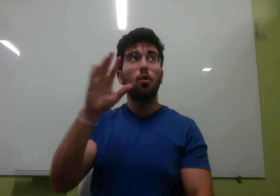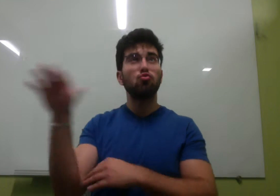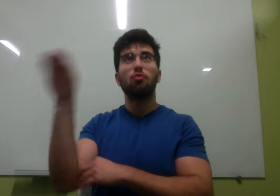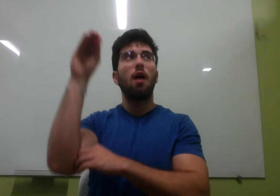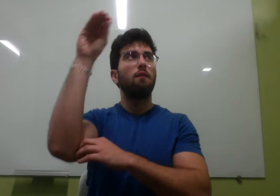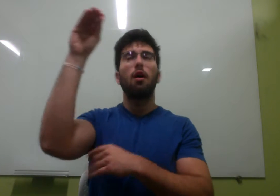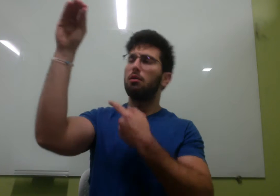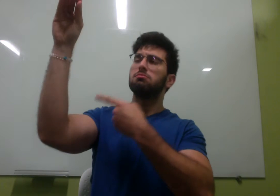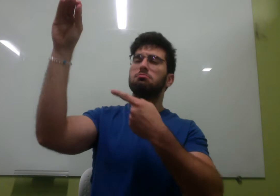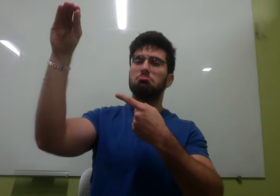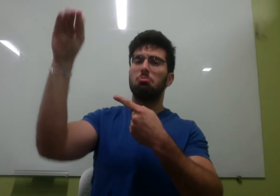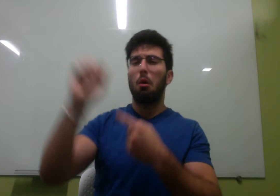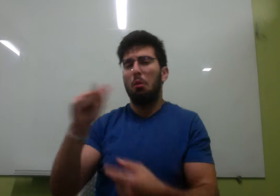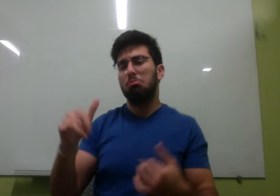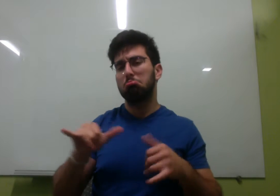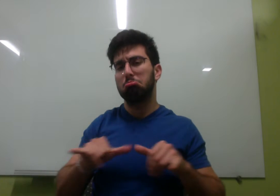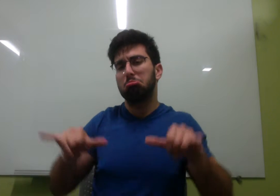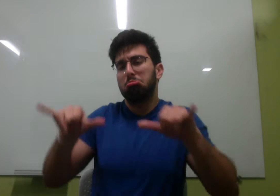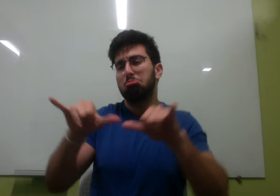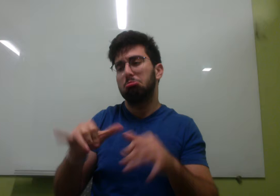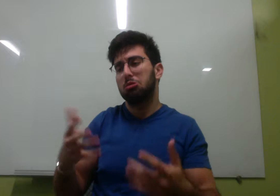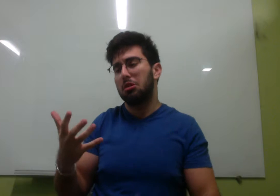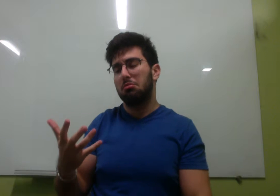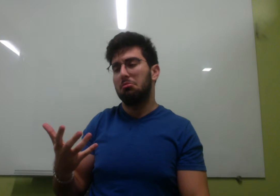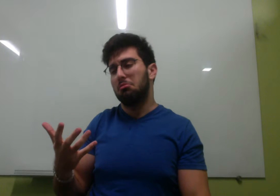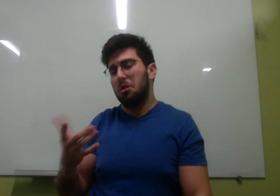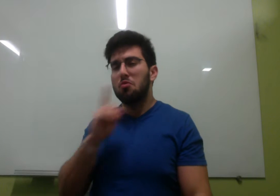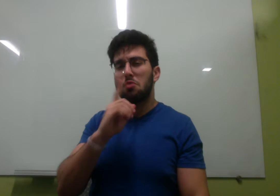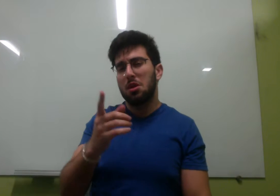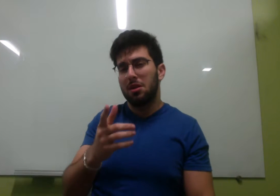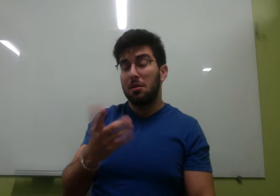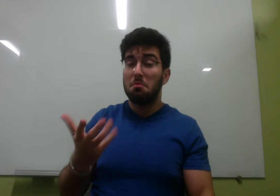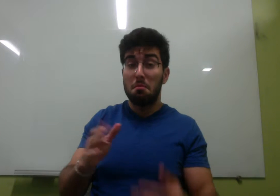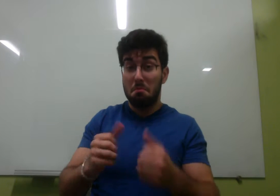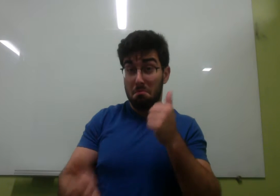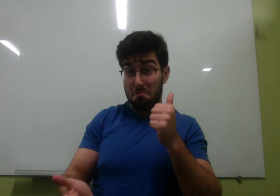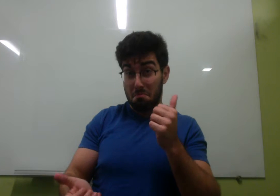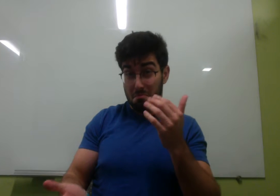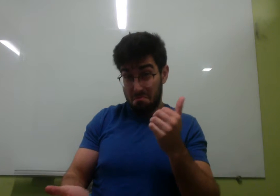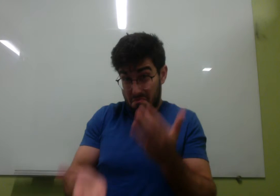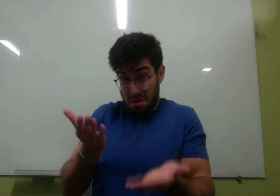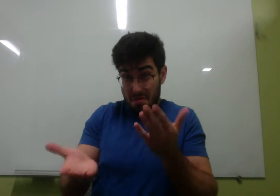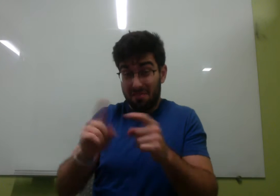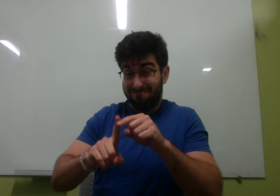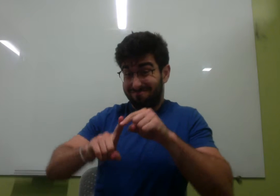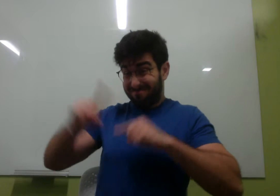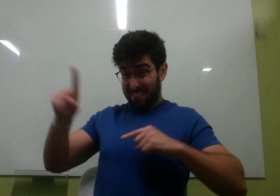all just sort of have maybe it's unique, but the patterns are all basically the same. Not exactly true. Depending on where the giraffe lives and what they